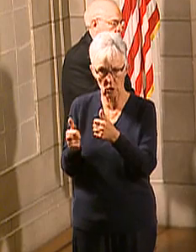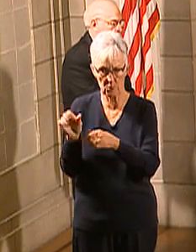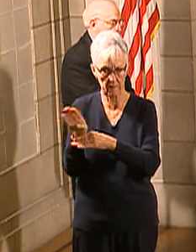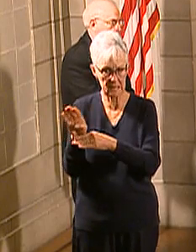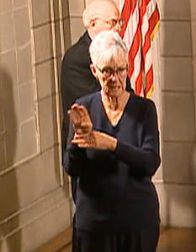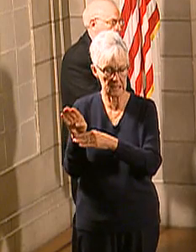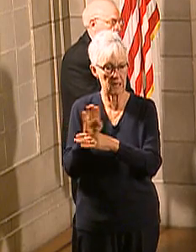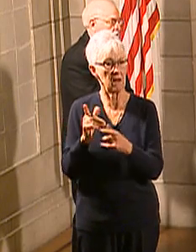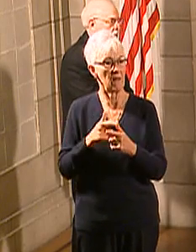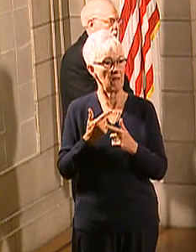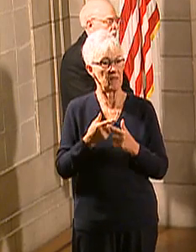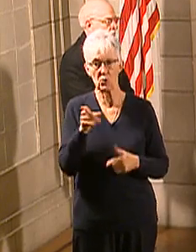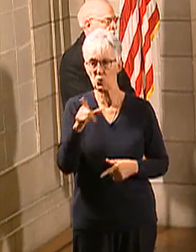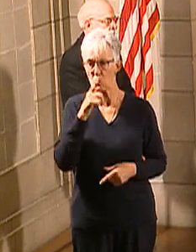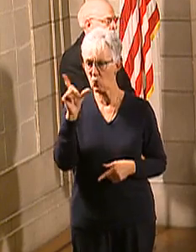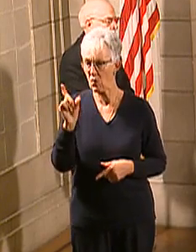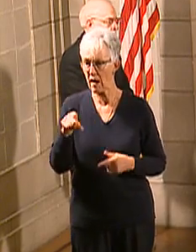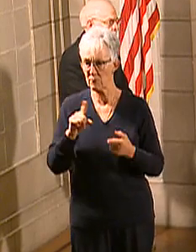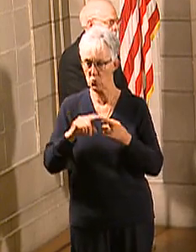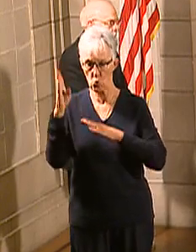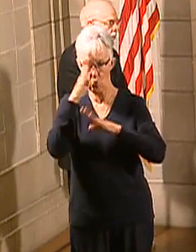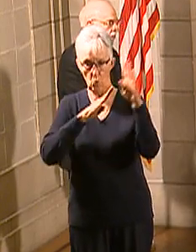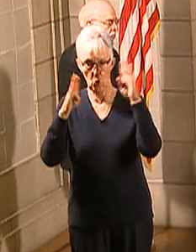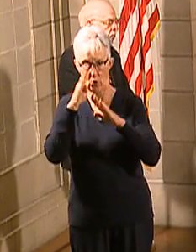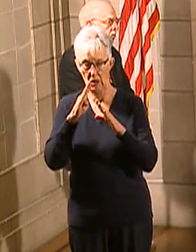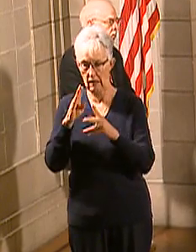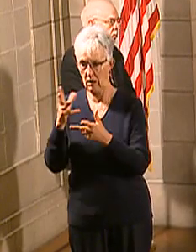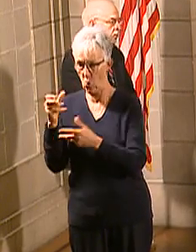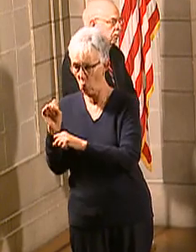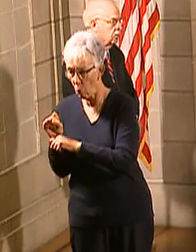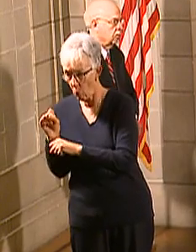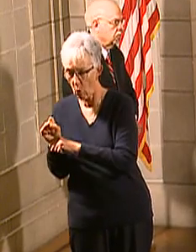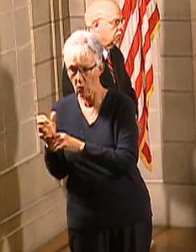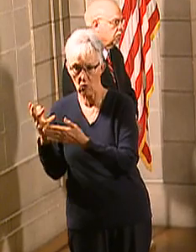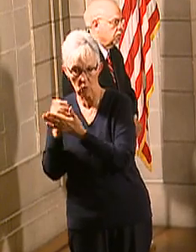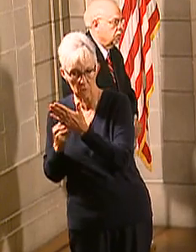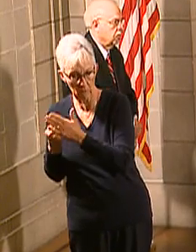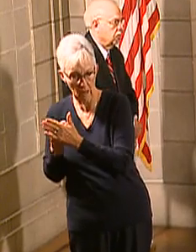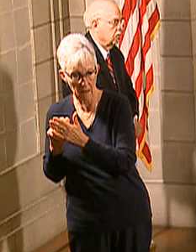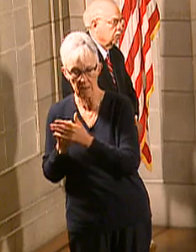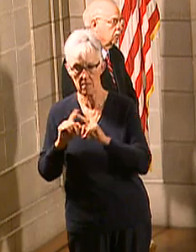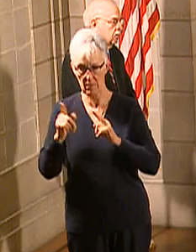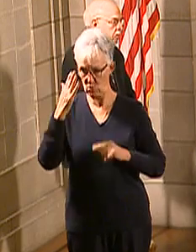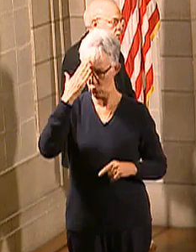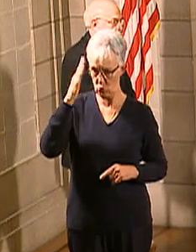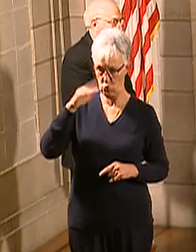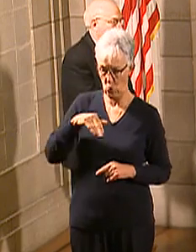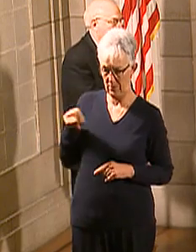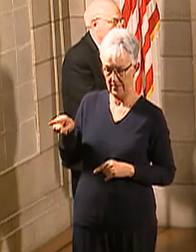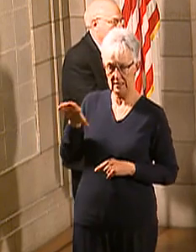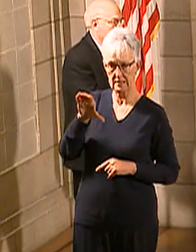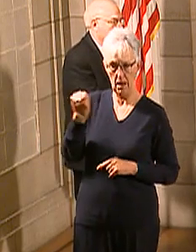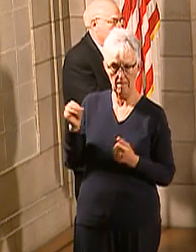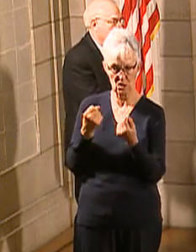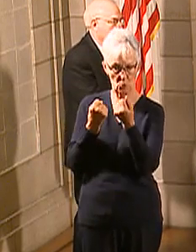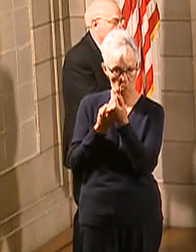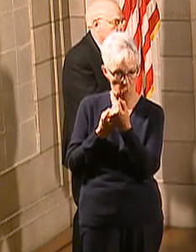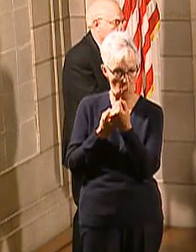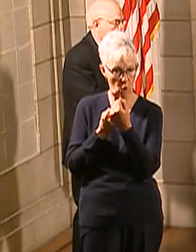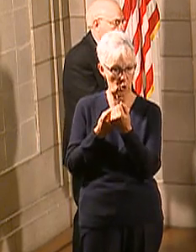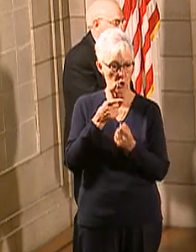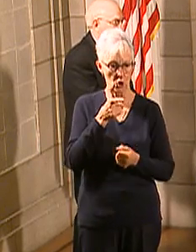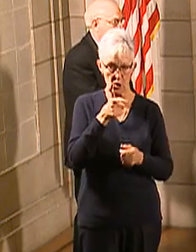to juggle work schedules, because you know from the very beginning your employer is supporting you in this journey and actually helping teach some of